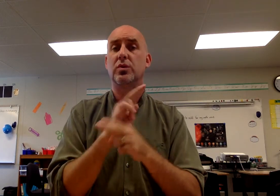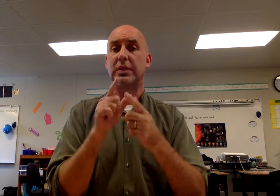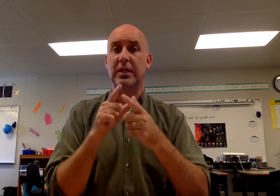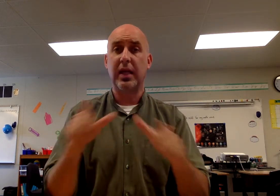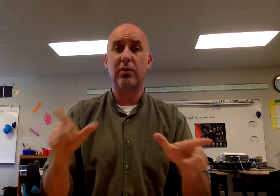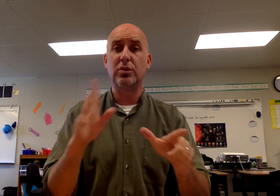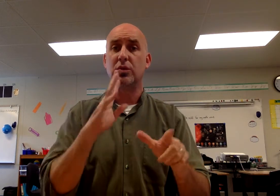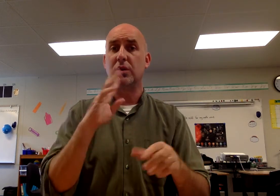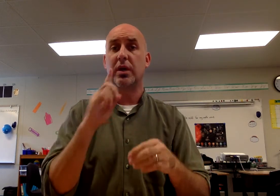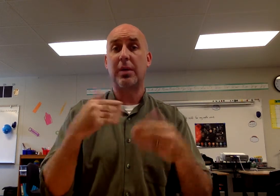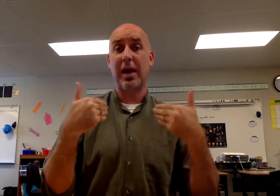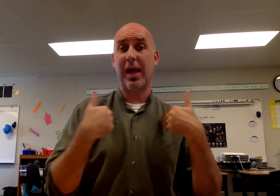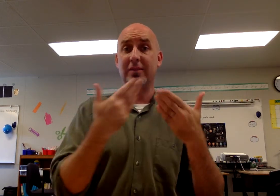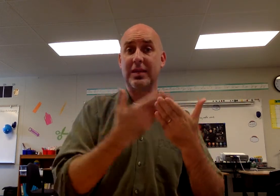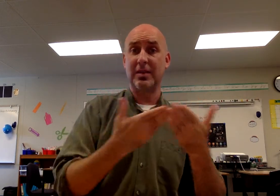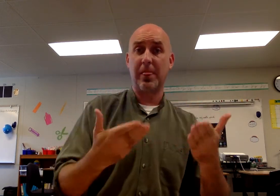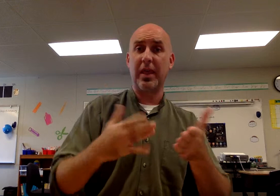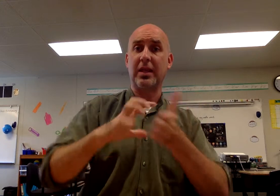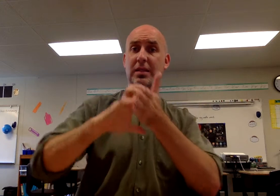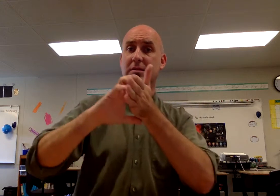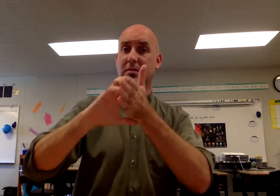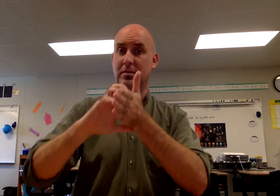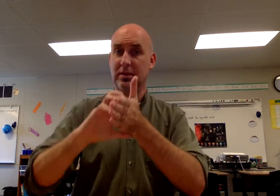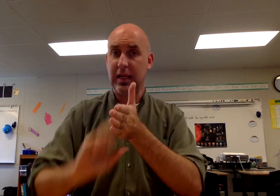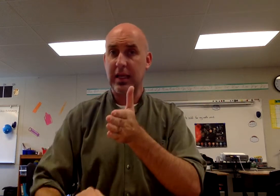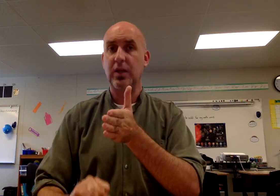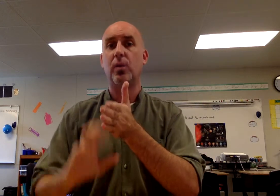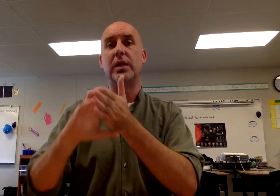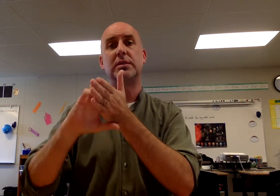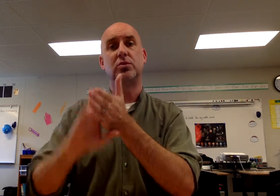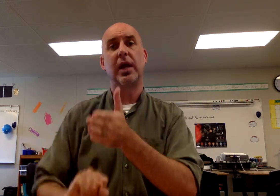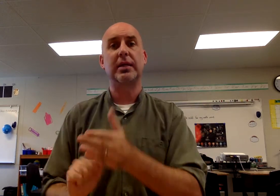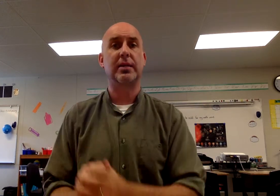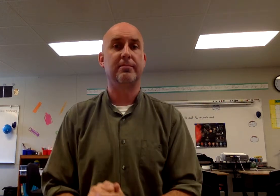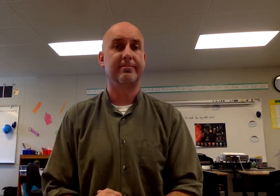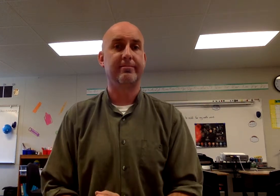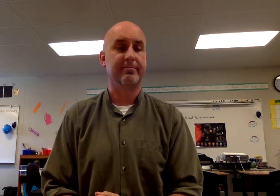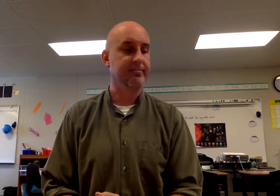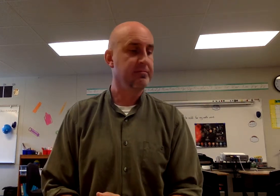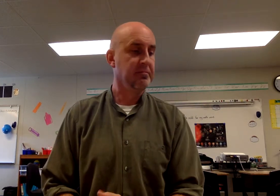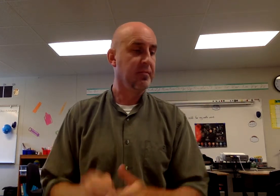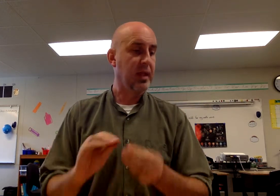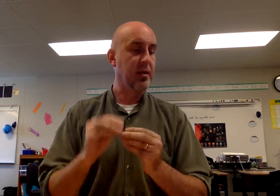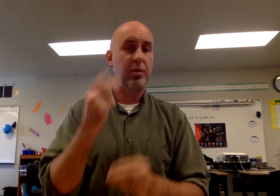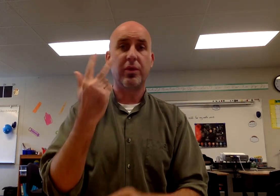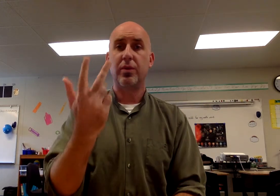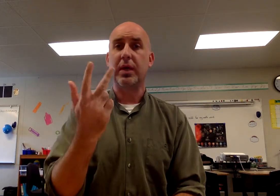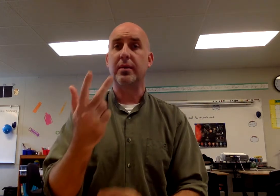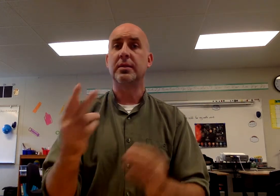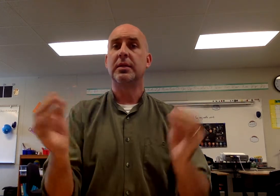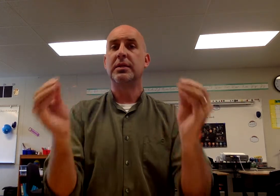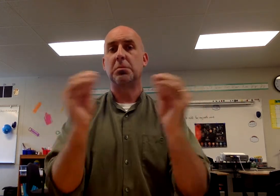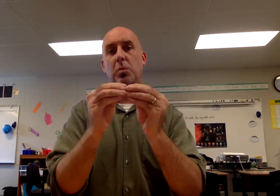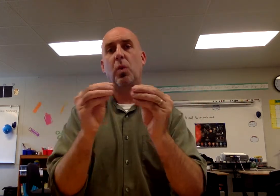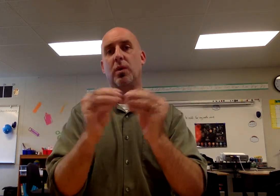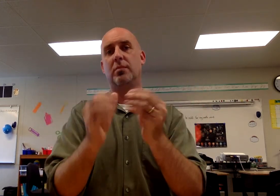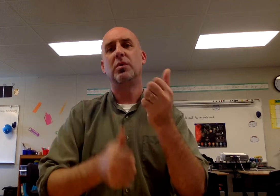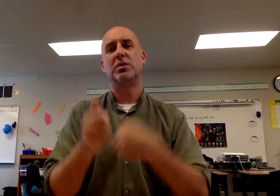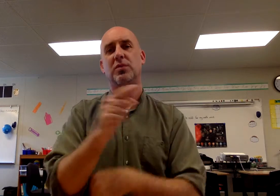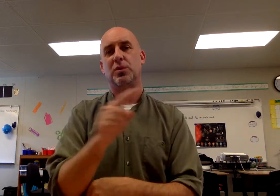using language, you can talk about having something and taking it away, subtracting. Number three, more. Most of you know